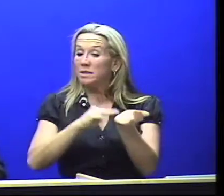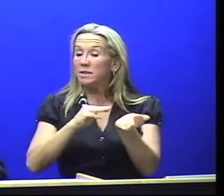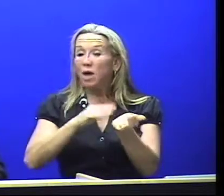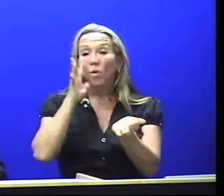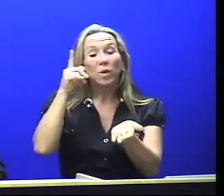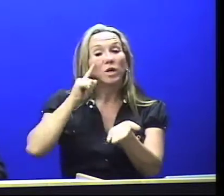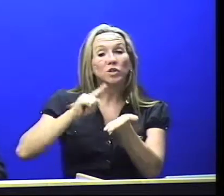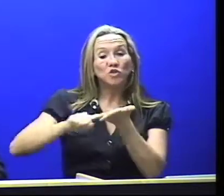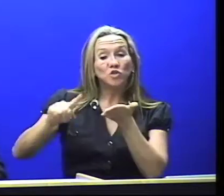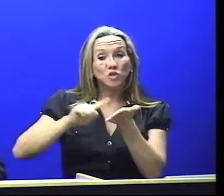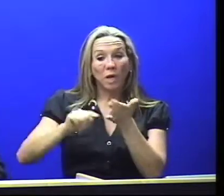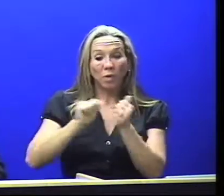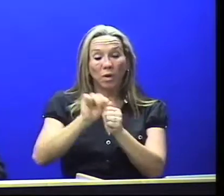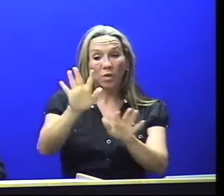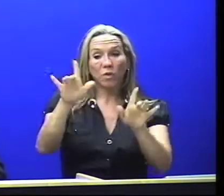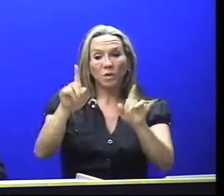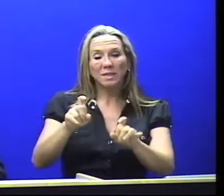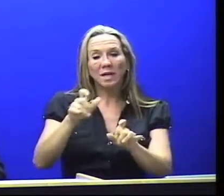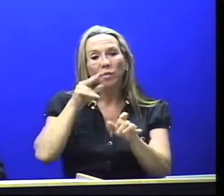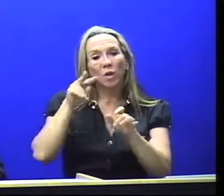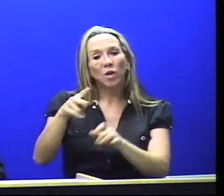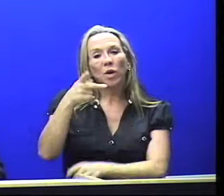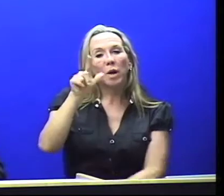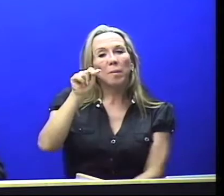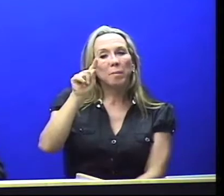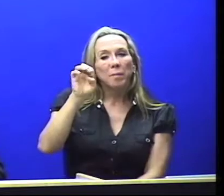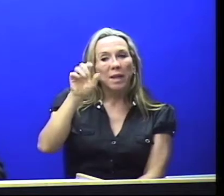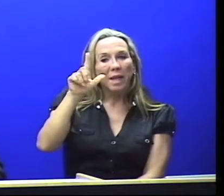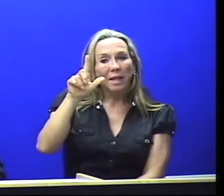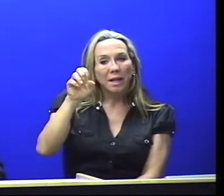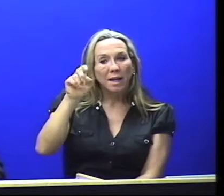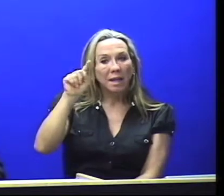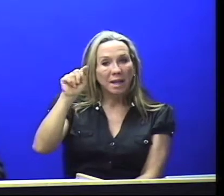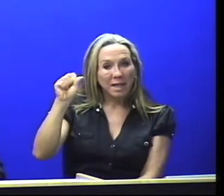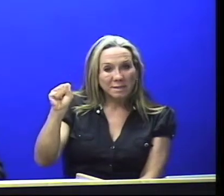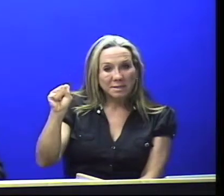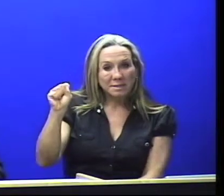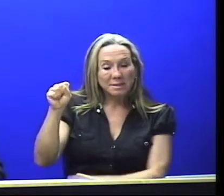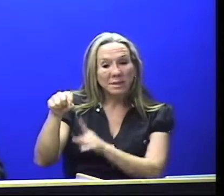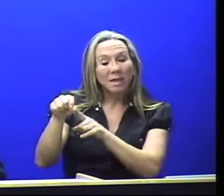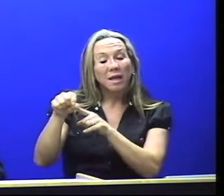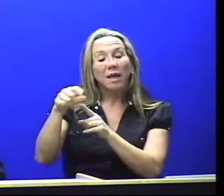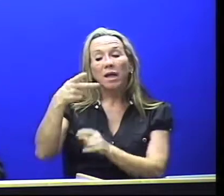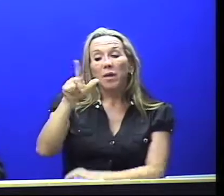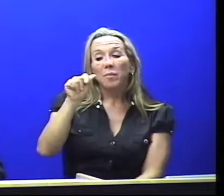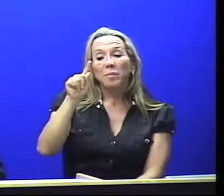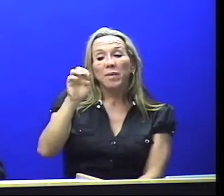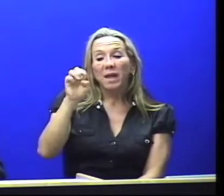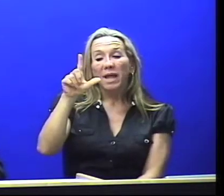blood test are platelets. Platelets are